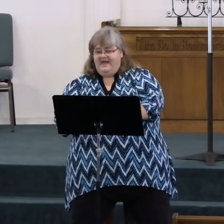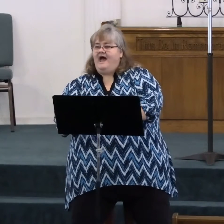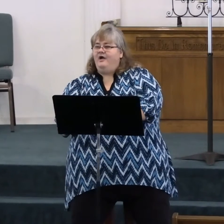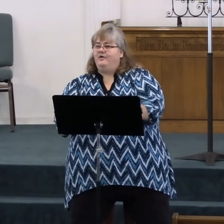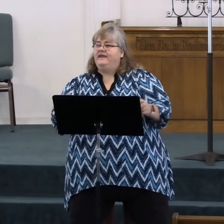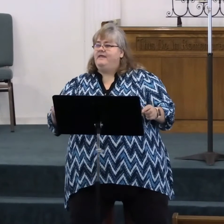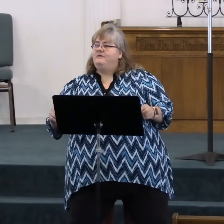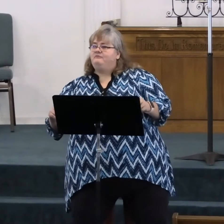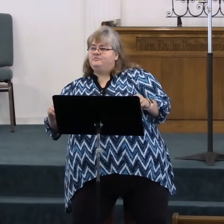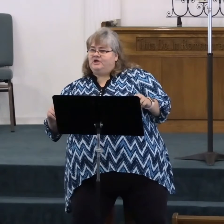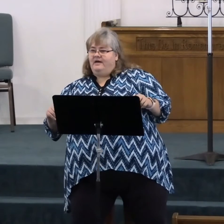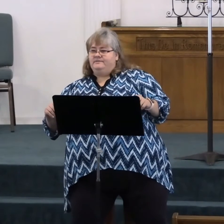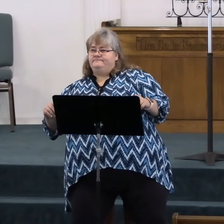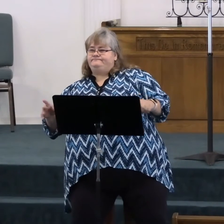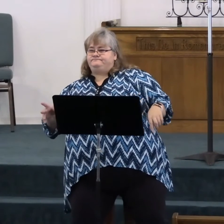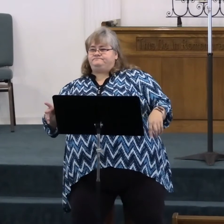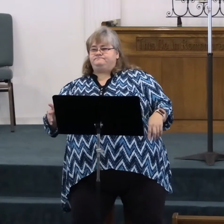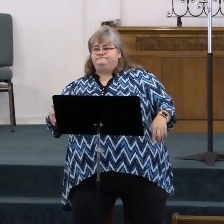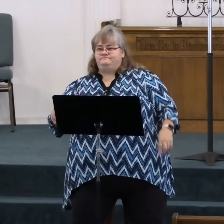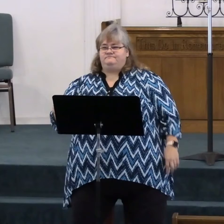I heard an amen from a child.